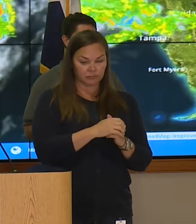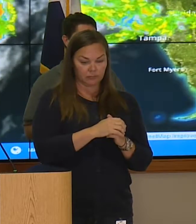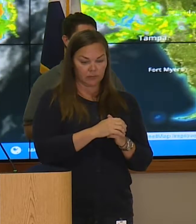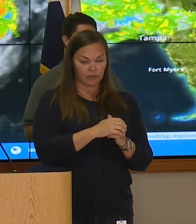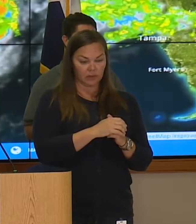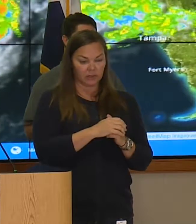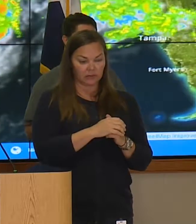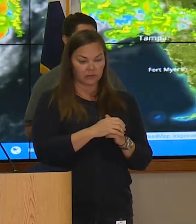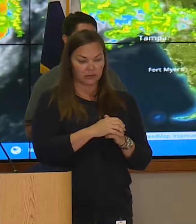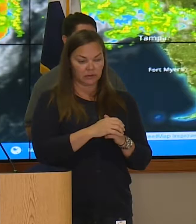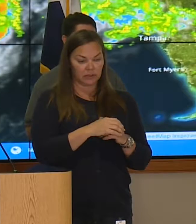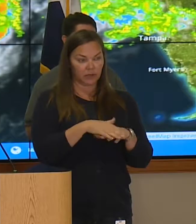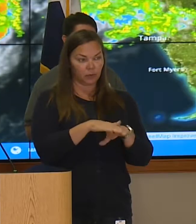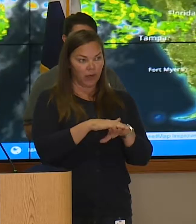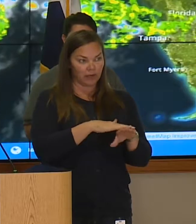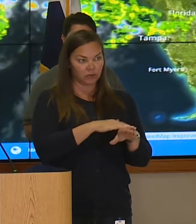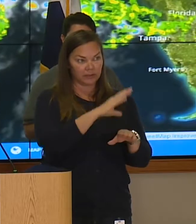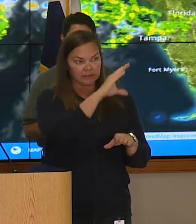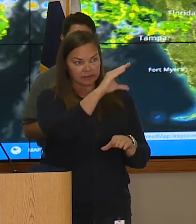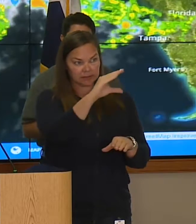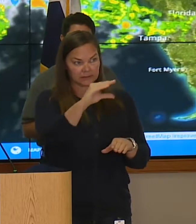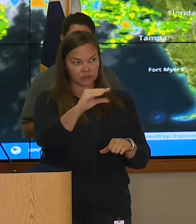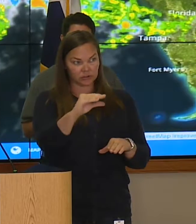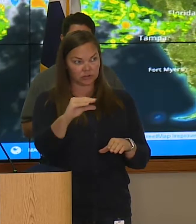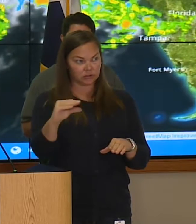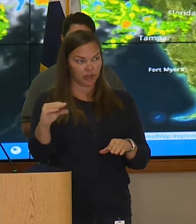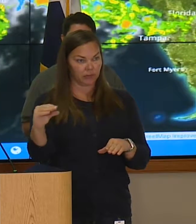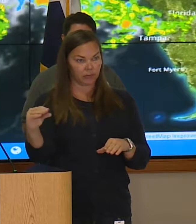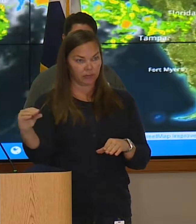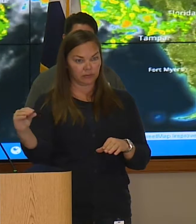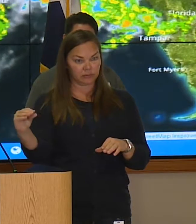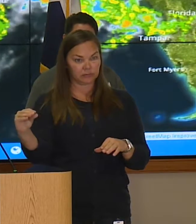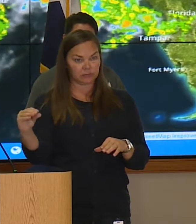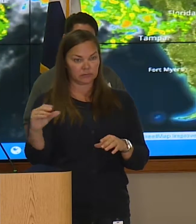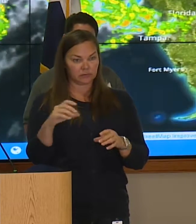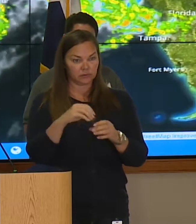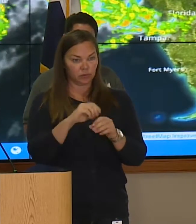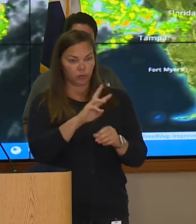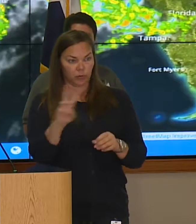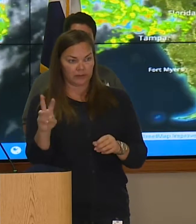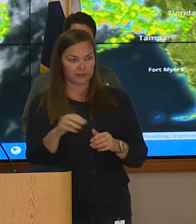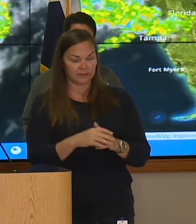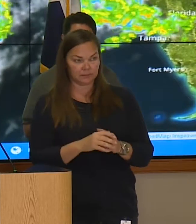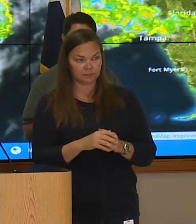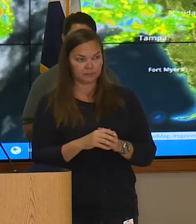it gradually gets shallower or less as you move to the west.